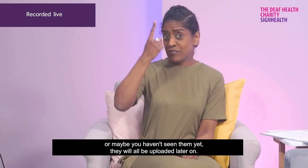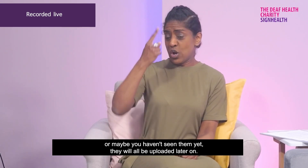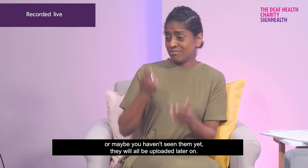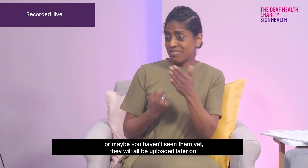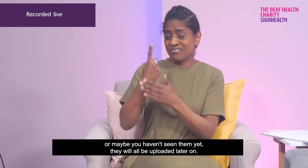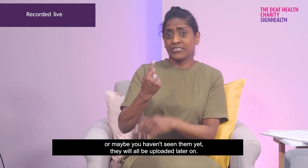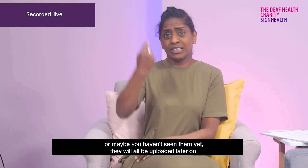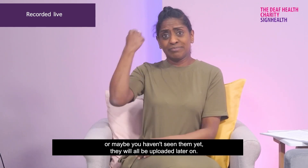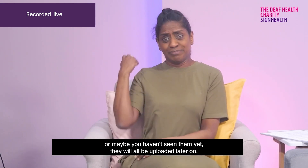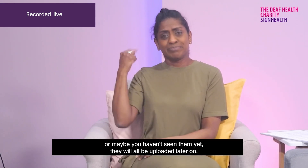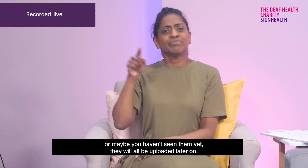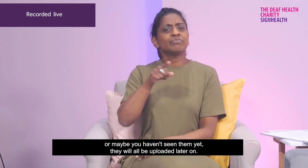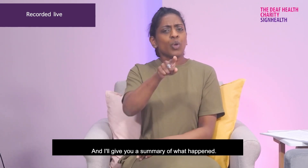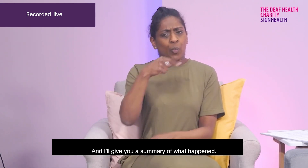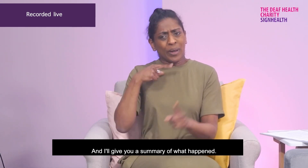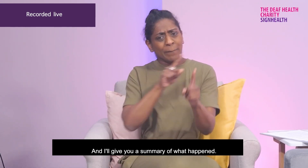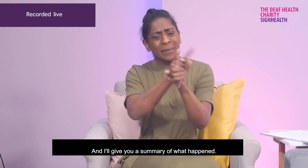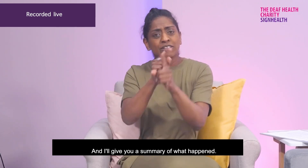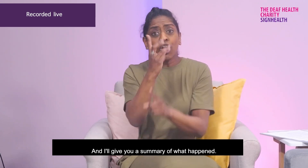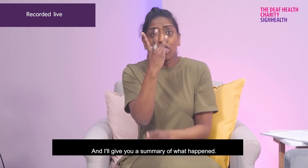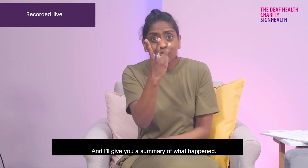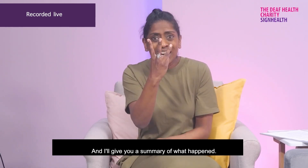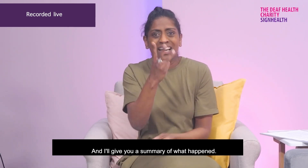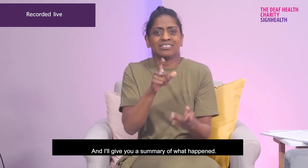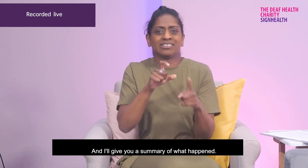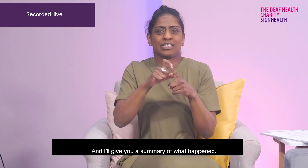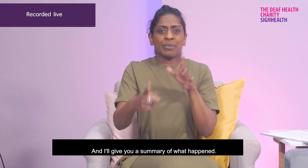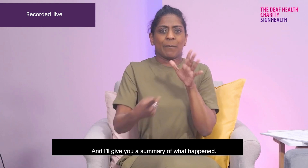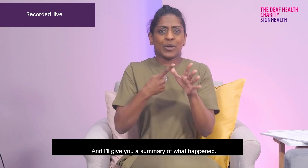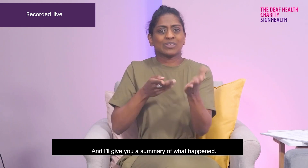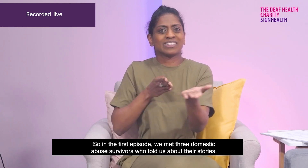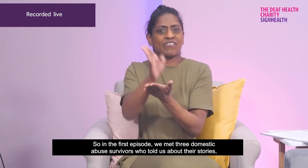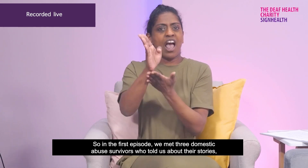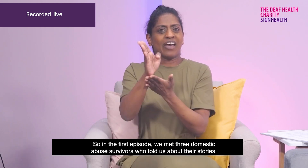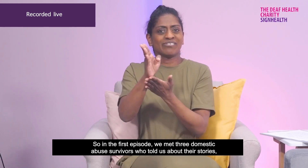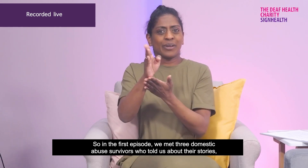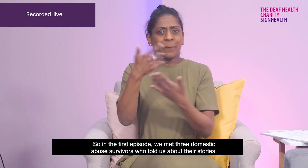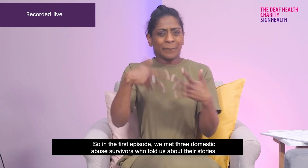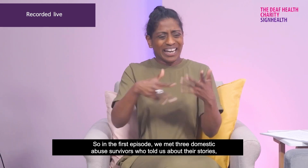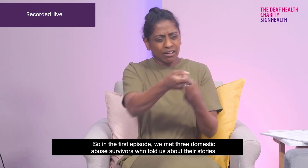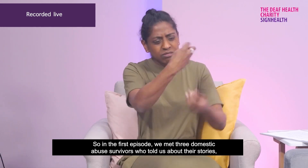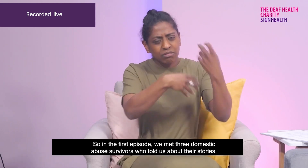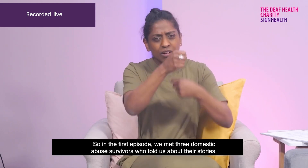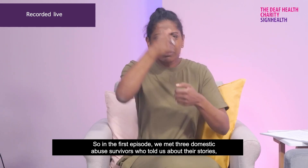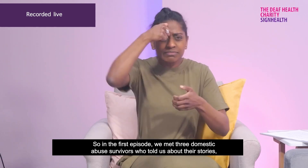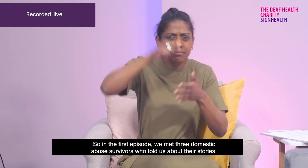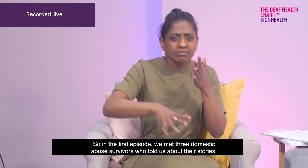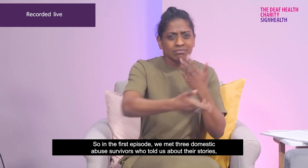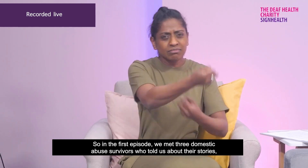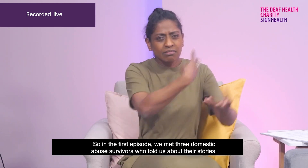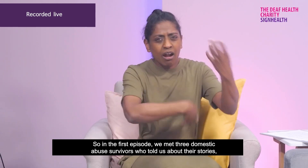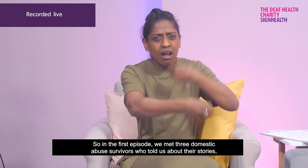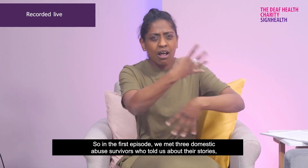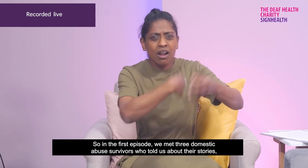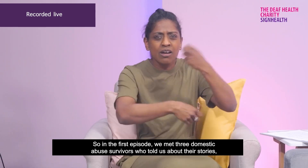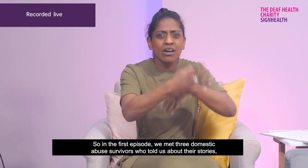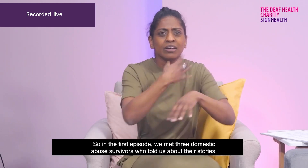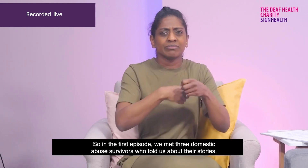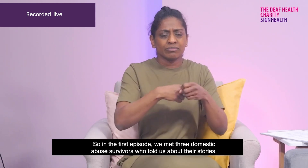give you a summary of what happened. So in the first episode, we met three domestic abuse survivors who told us about their stories,